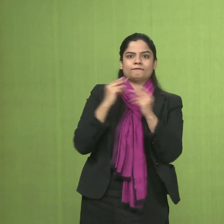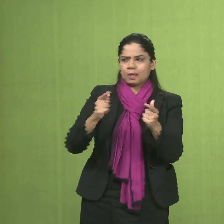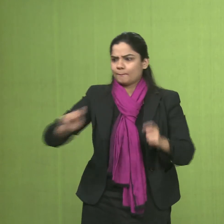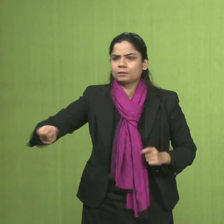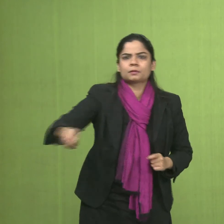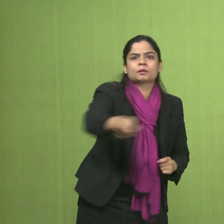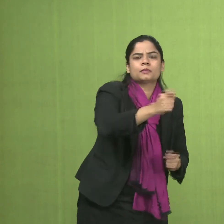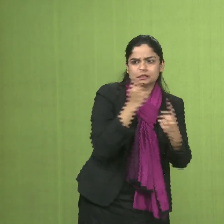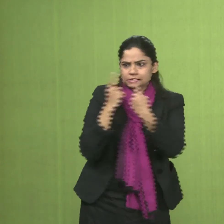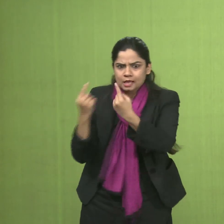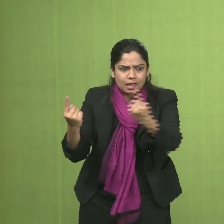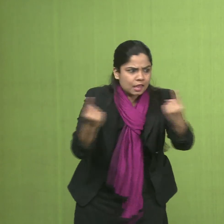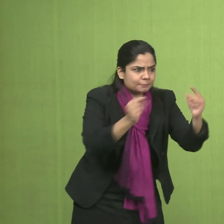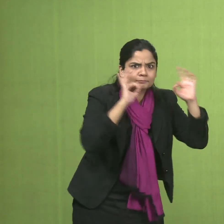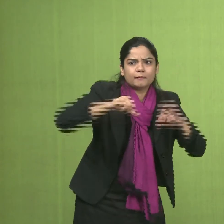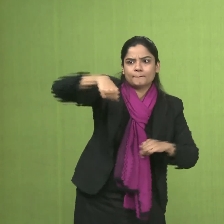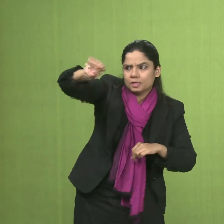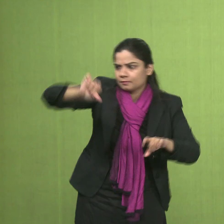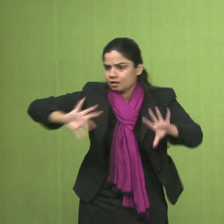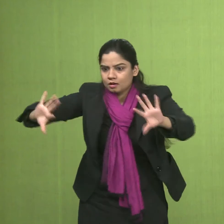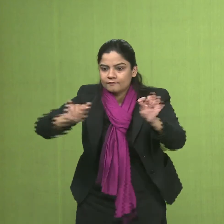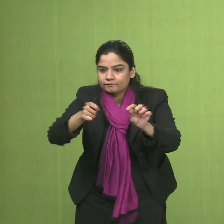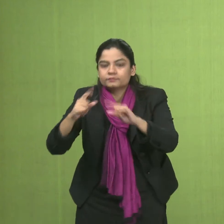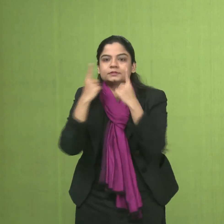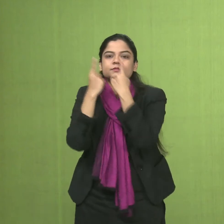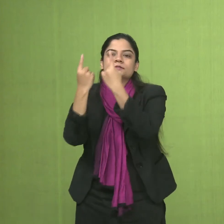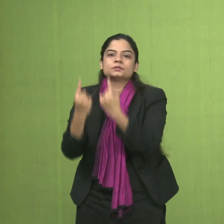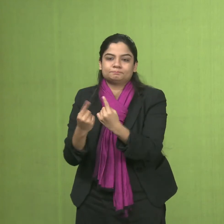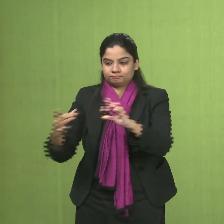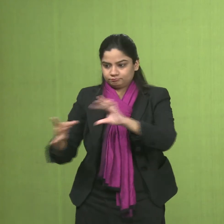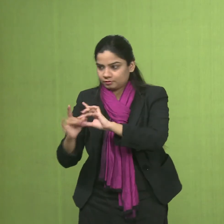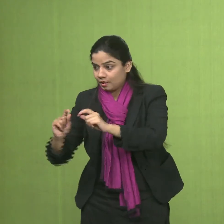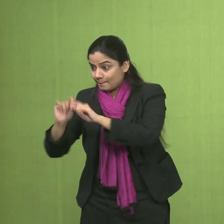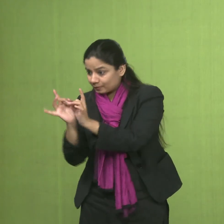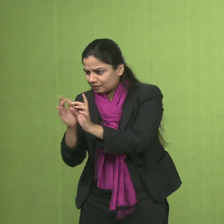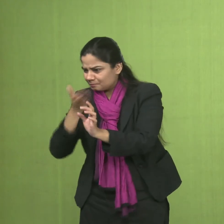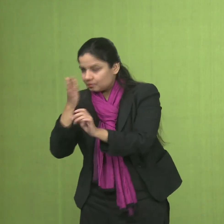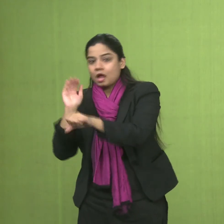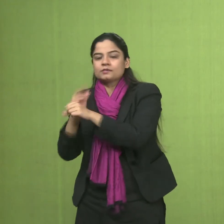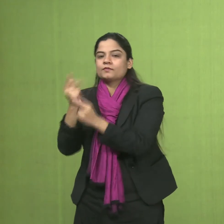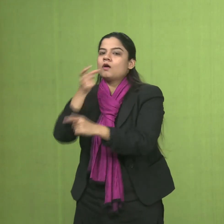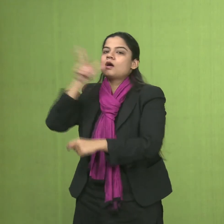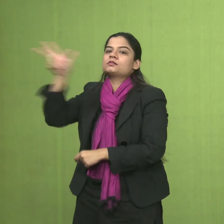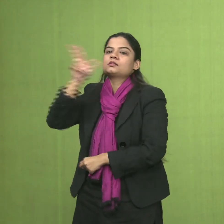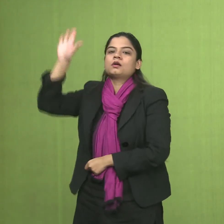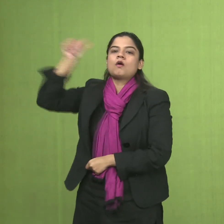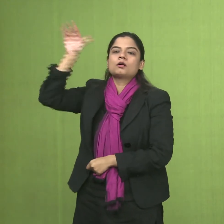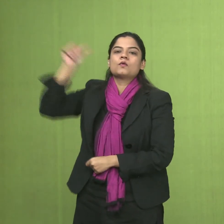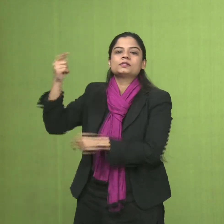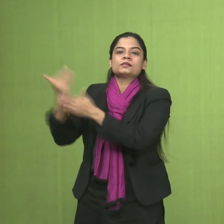product. If you are feeling that there is a leakage, immediately turn off all the knobs and keep the knobs closed at all times